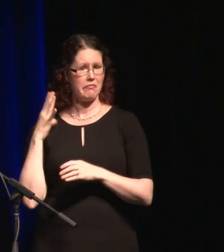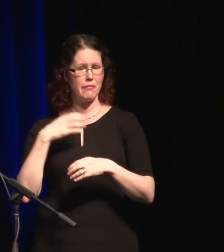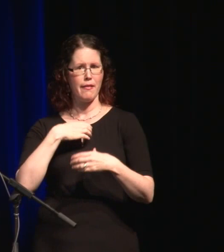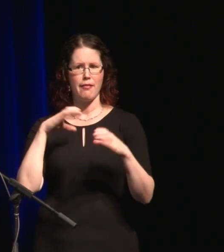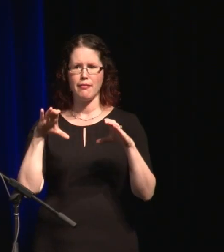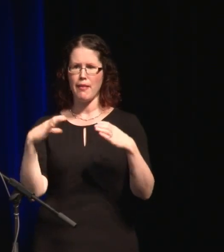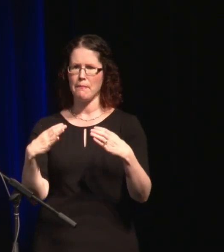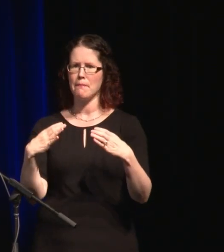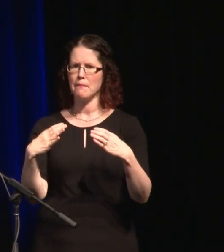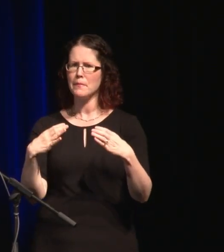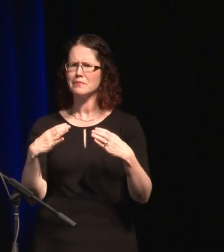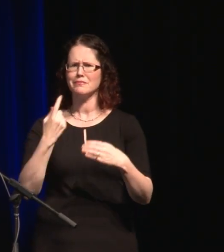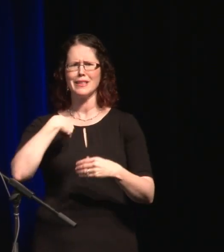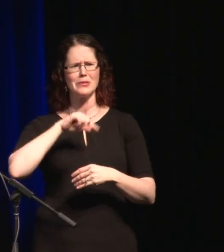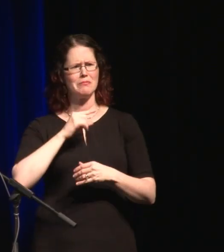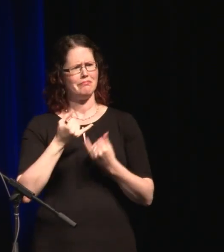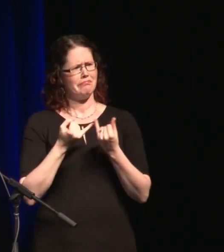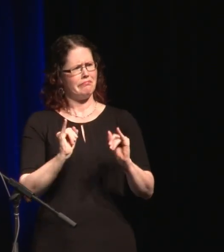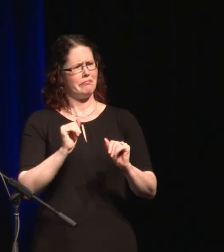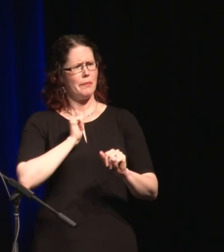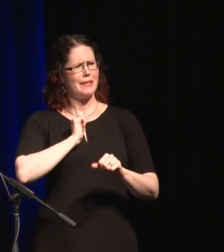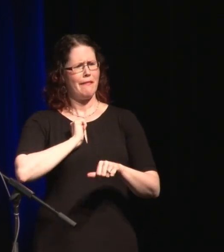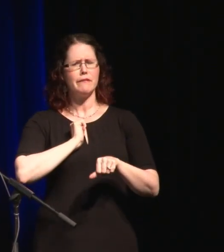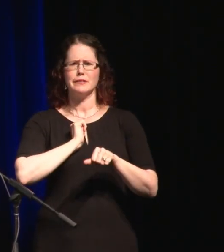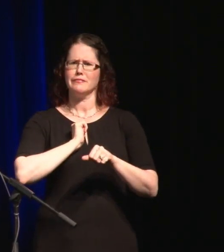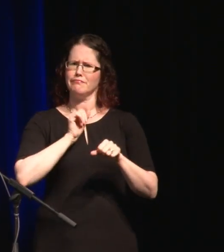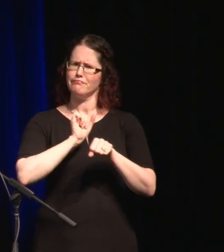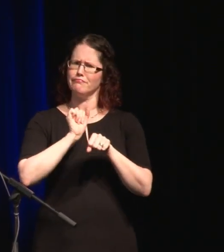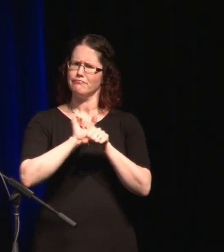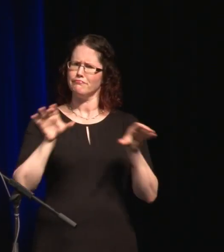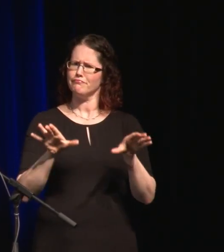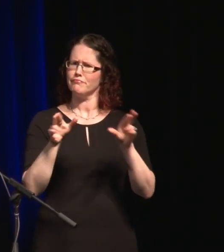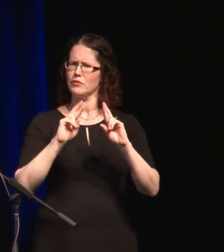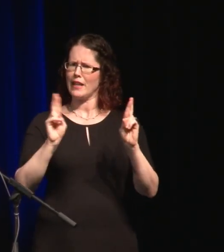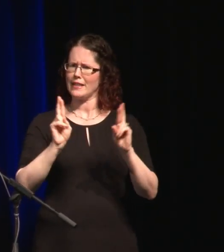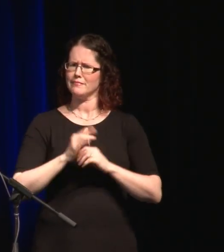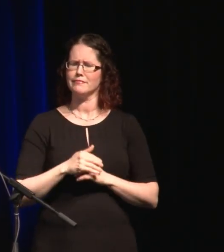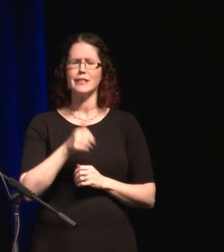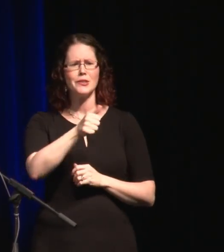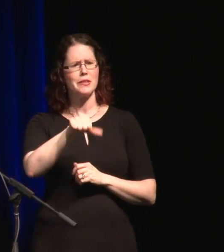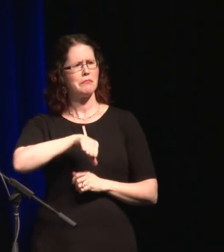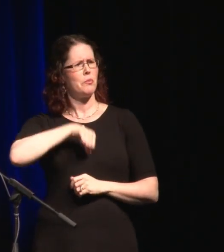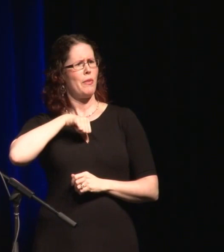own. Be proud of your accomplishments, and make sure you wear the NSCC grad title with pride.